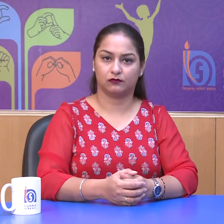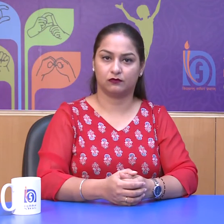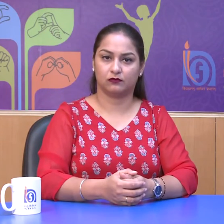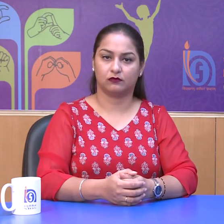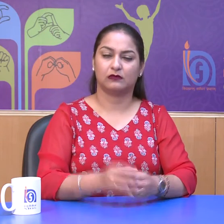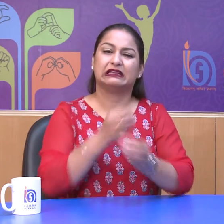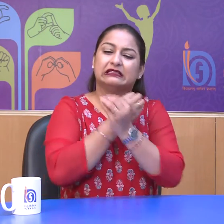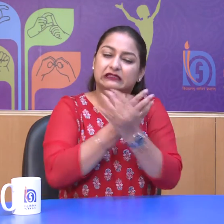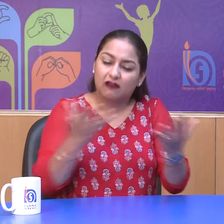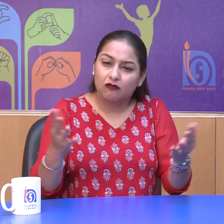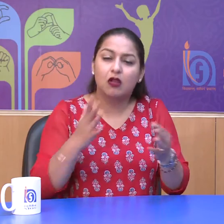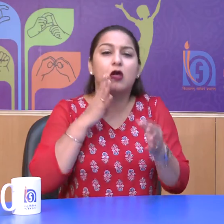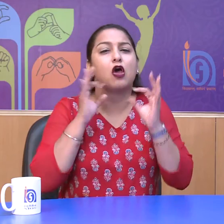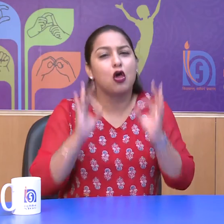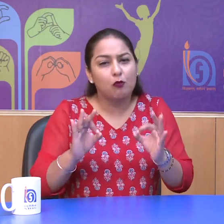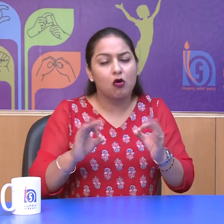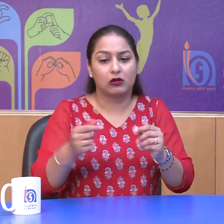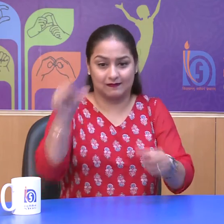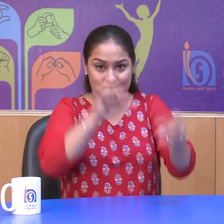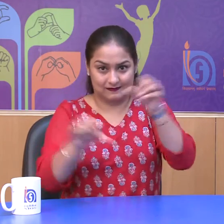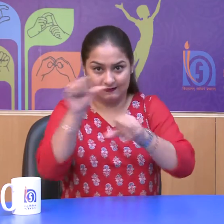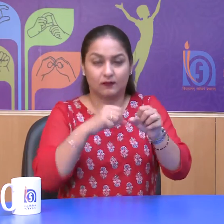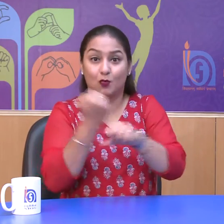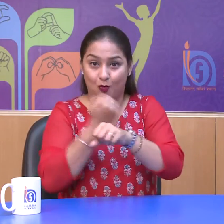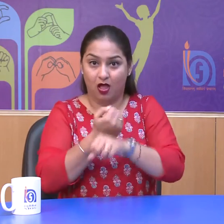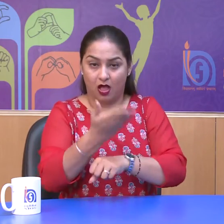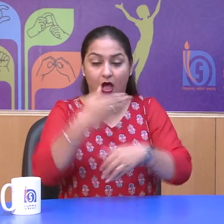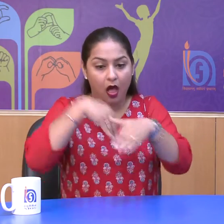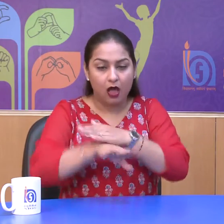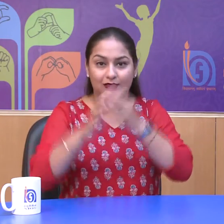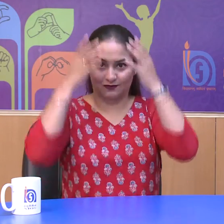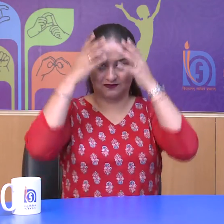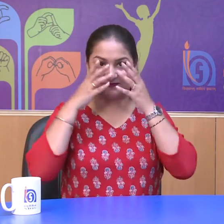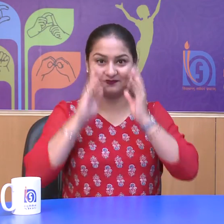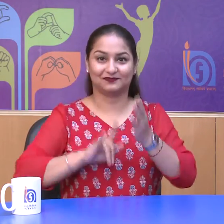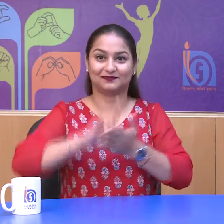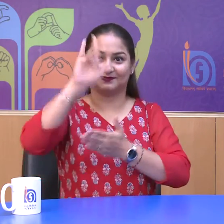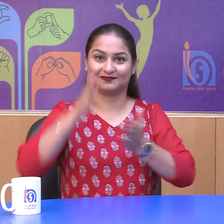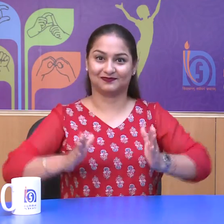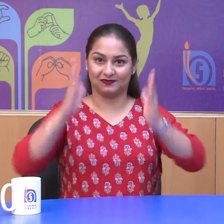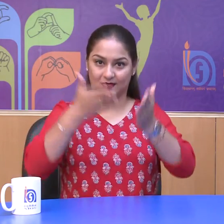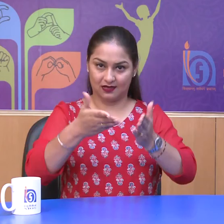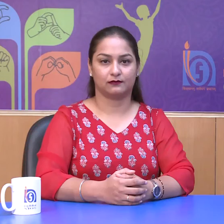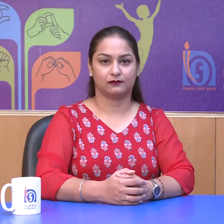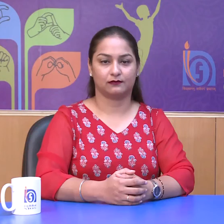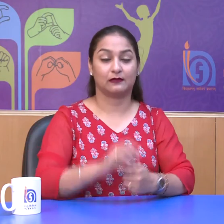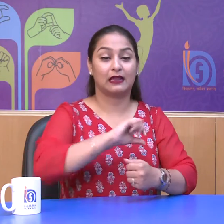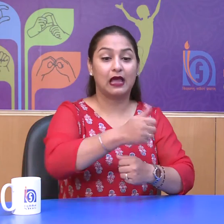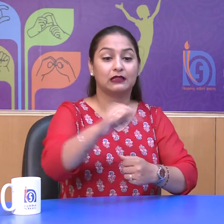Several important scientific works in astronomy, medicine, other sciences